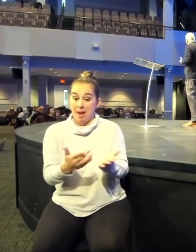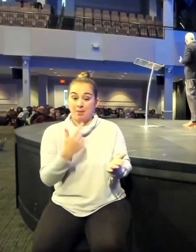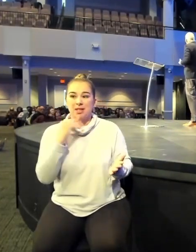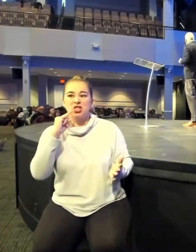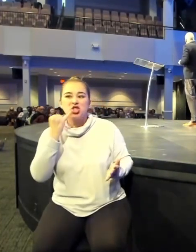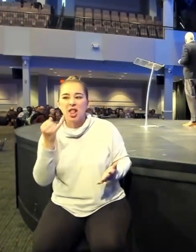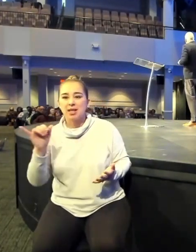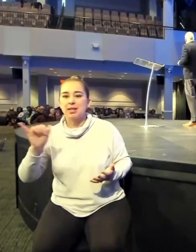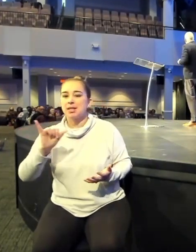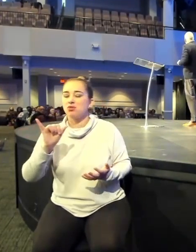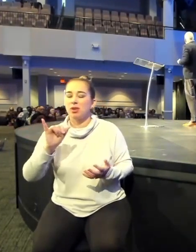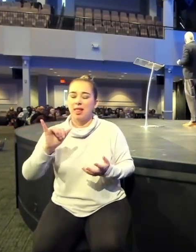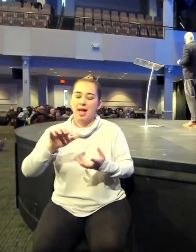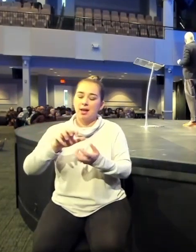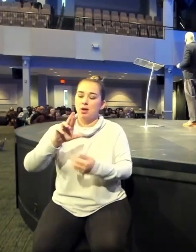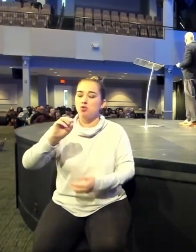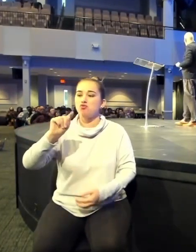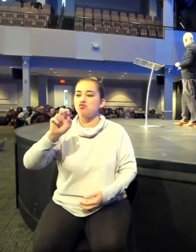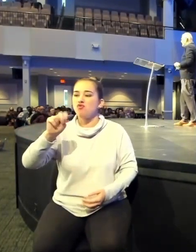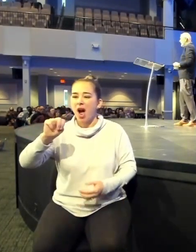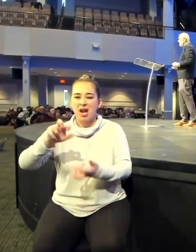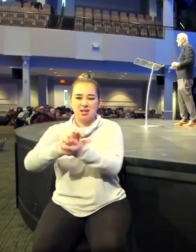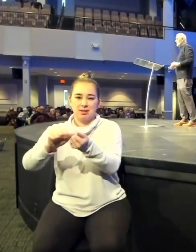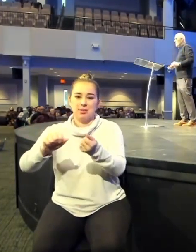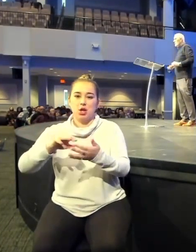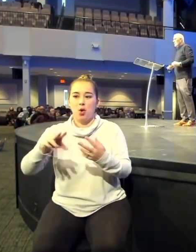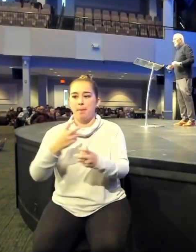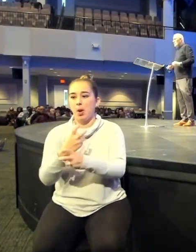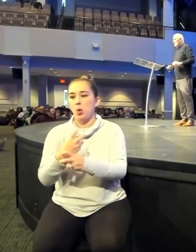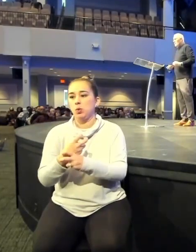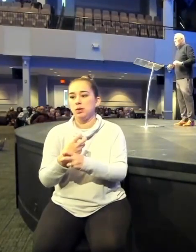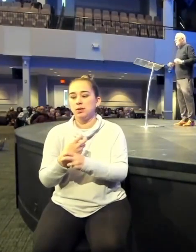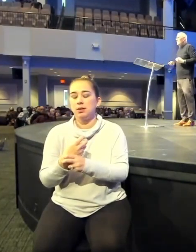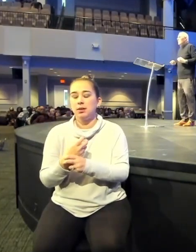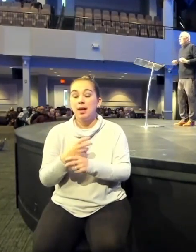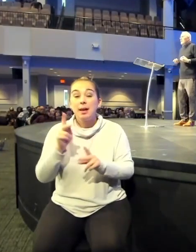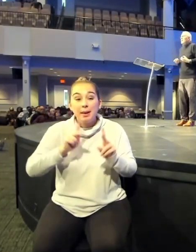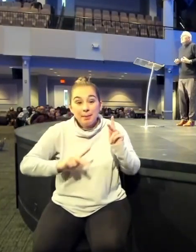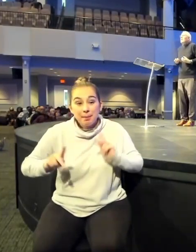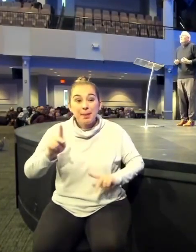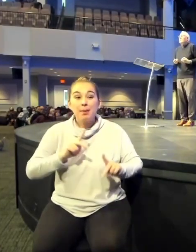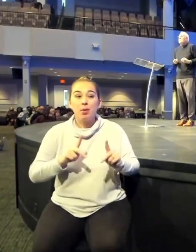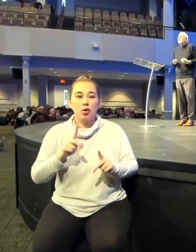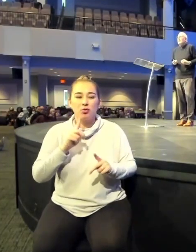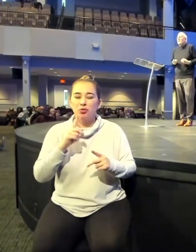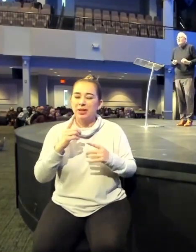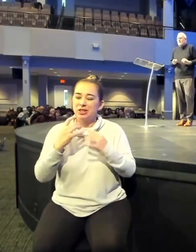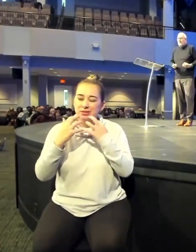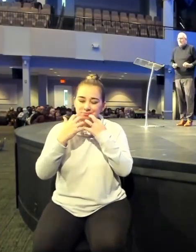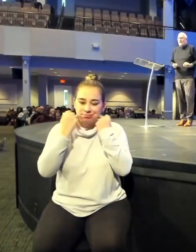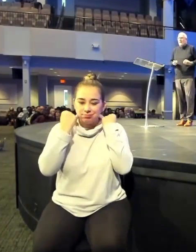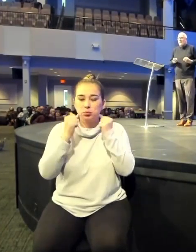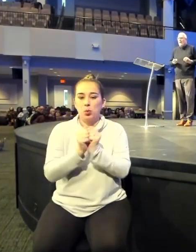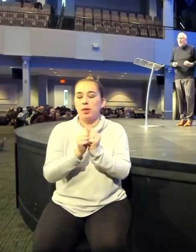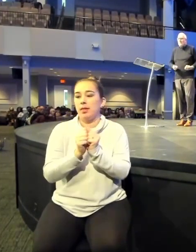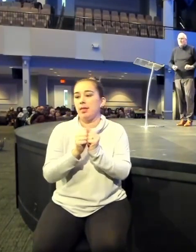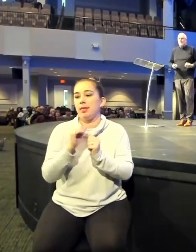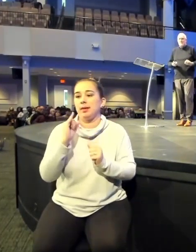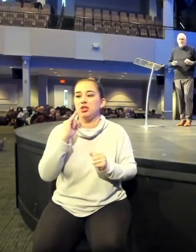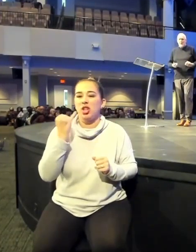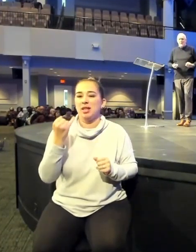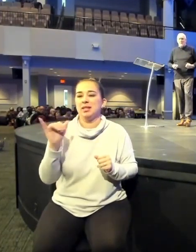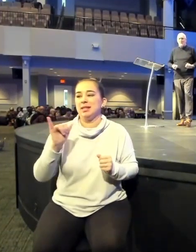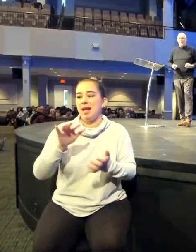is like rottenness in your bones. Think about that. There are people who are being eaten up with jealousy. It's like a